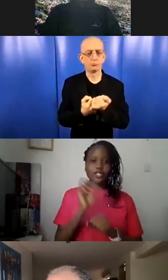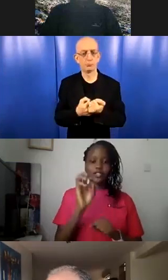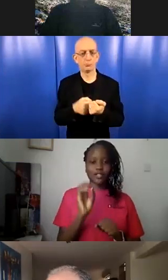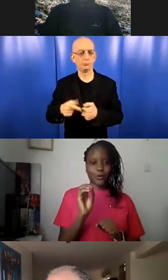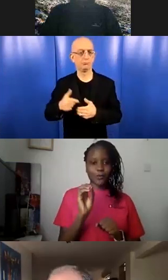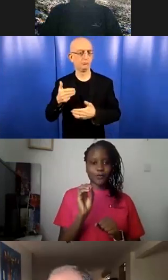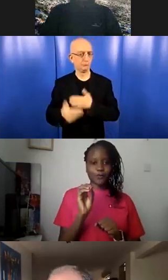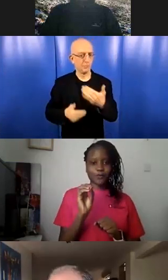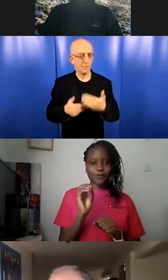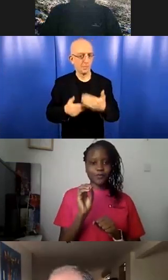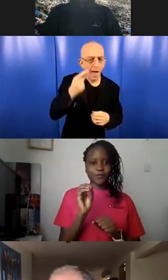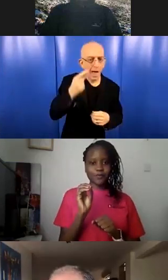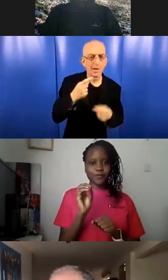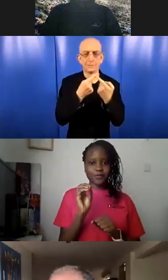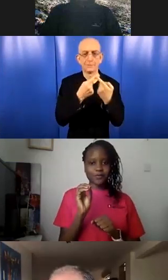I'll